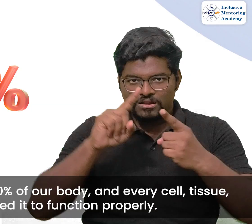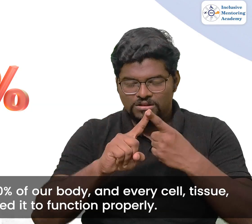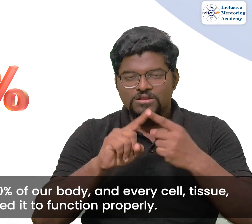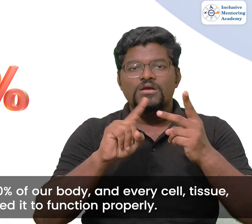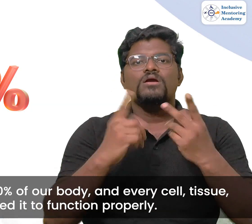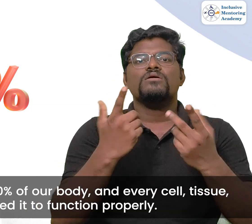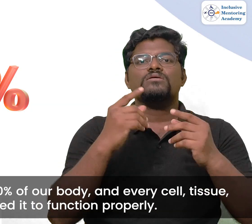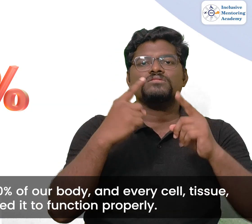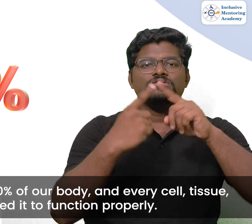cell, tissue,